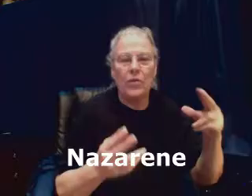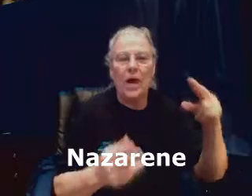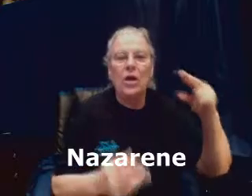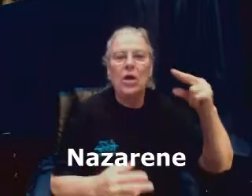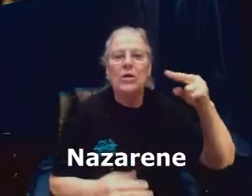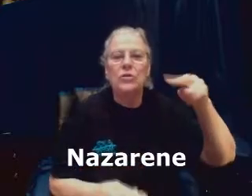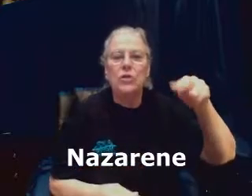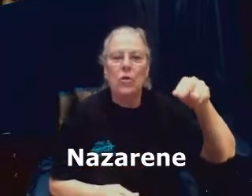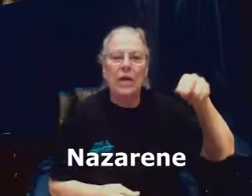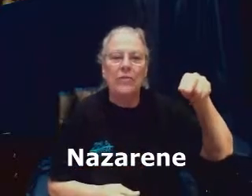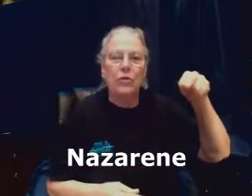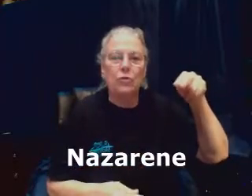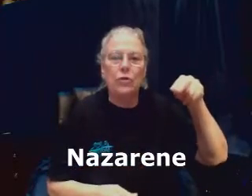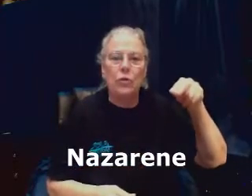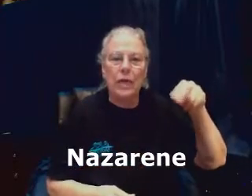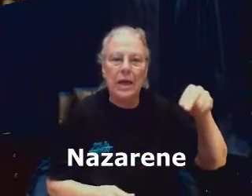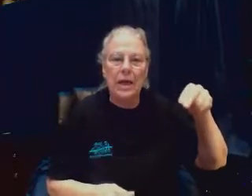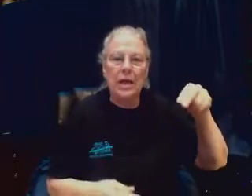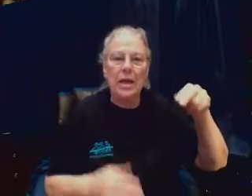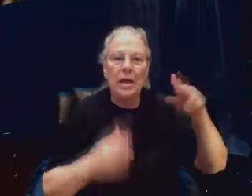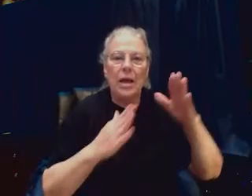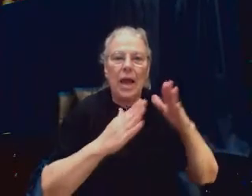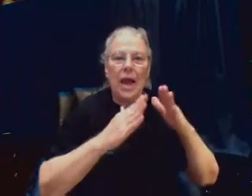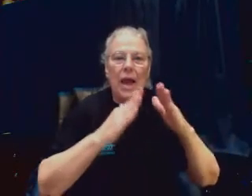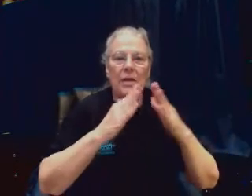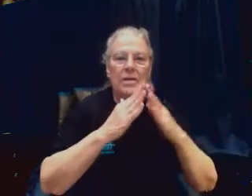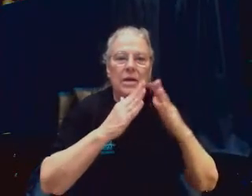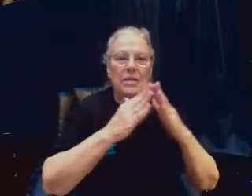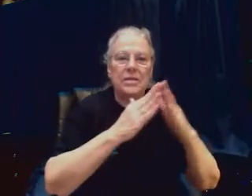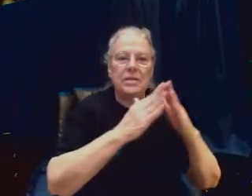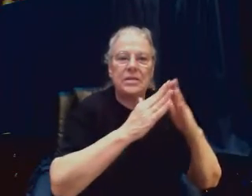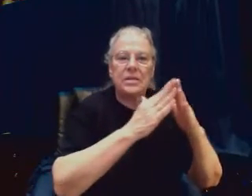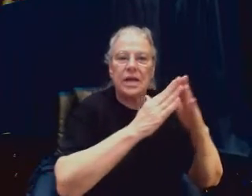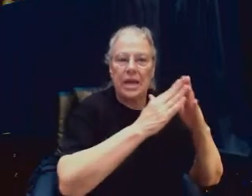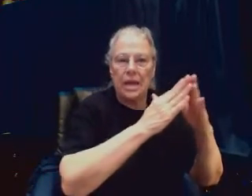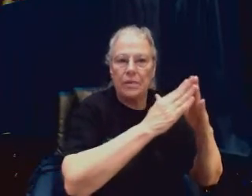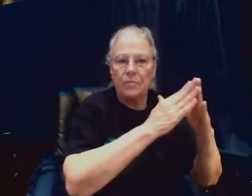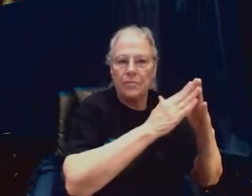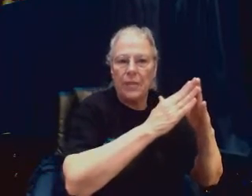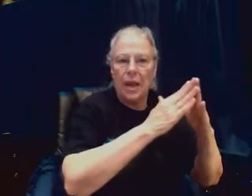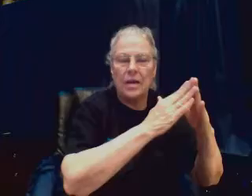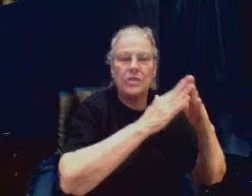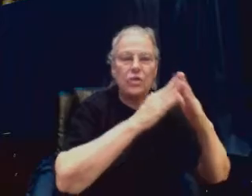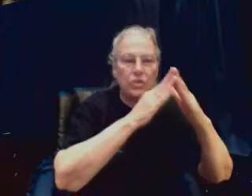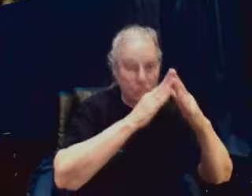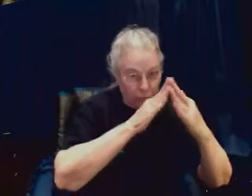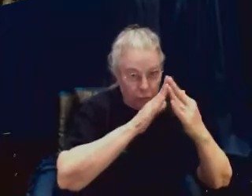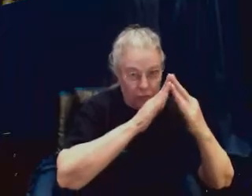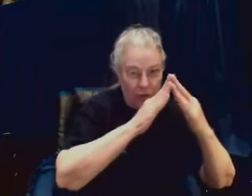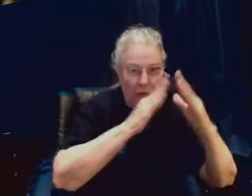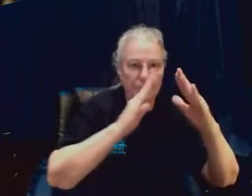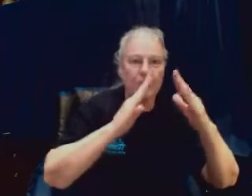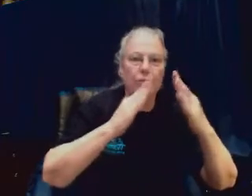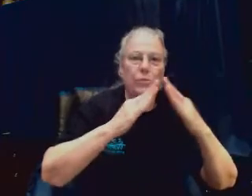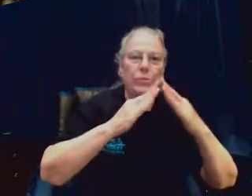that. So if you do in and city, and it's just the rooftops, if you put